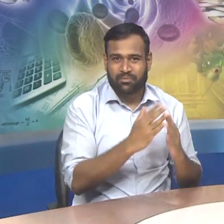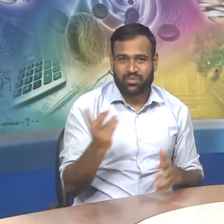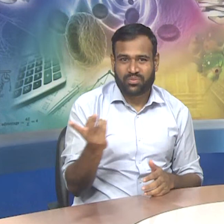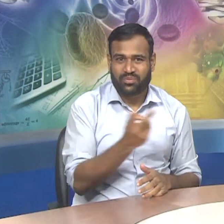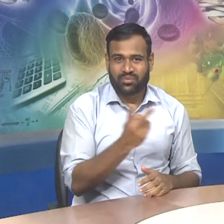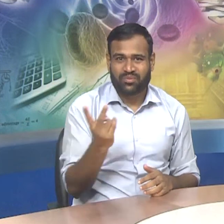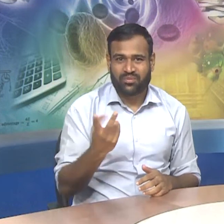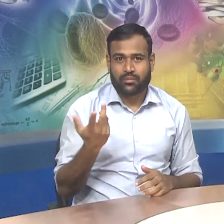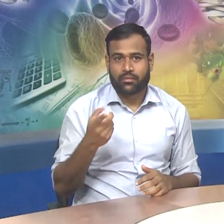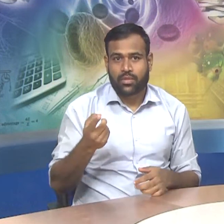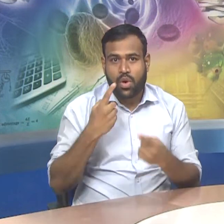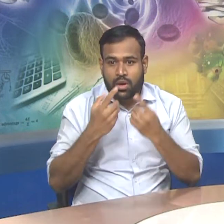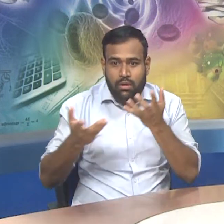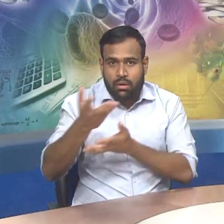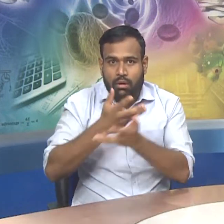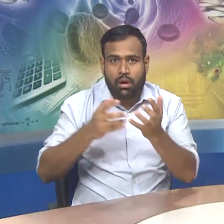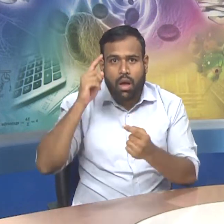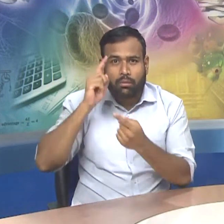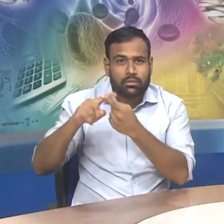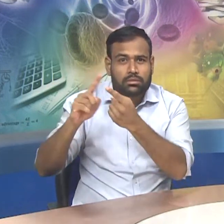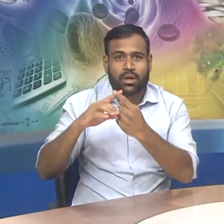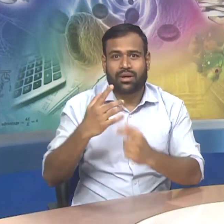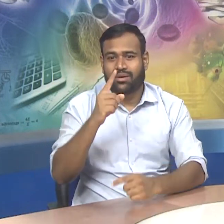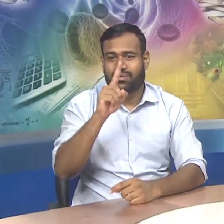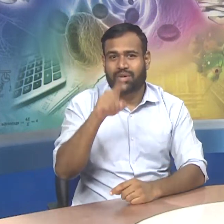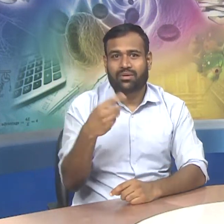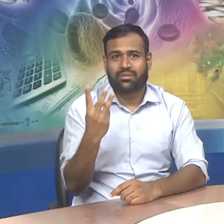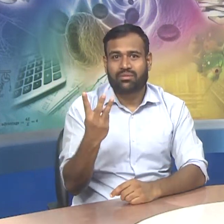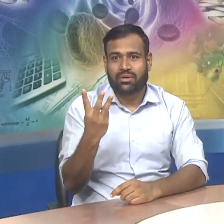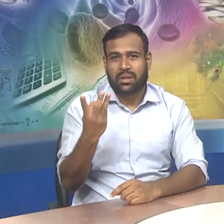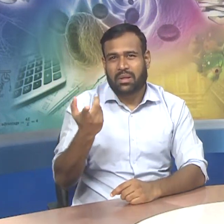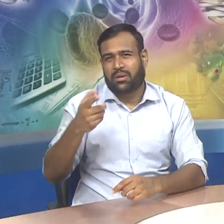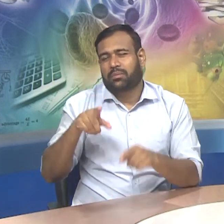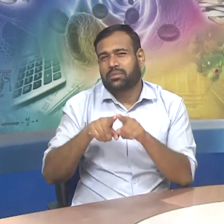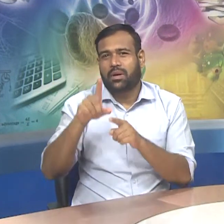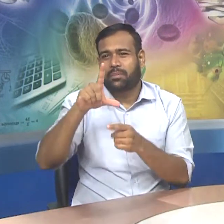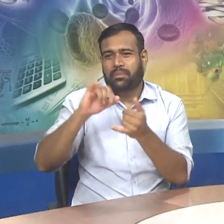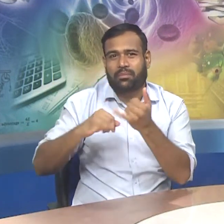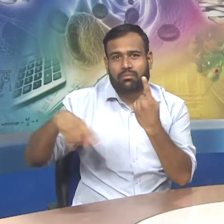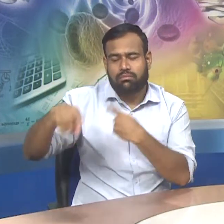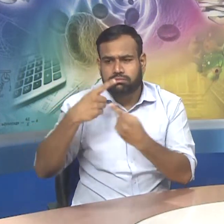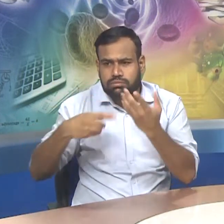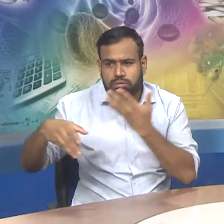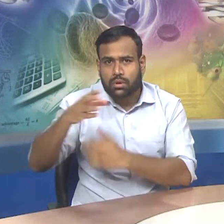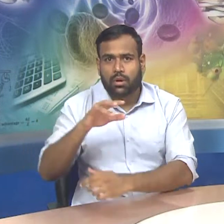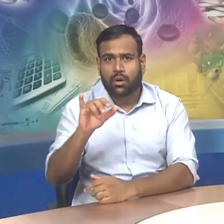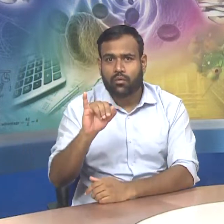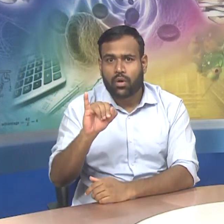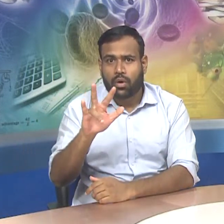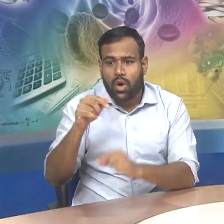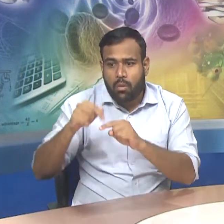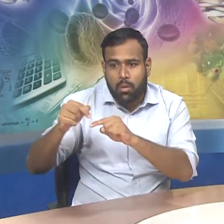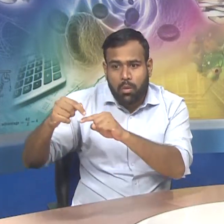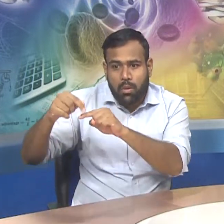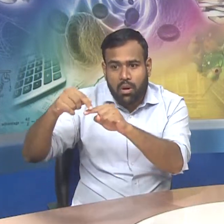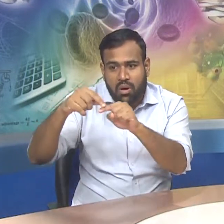If the charges are accepted by a 2/3 majority of the total membership of the second house,